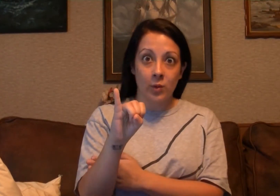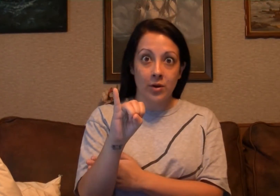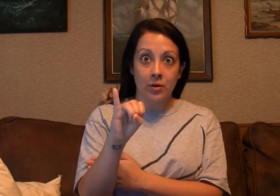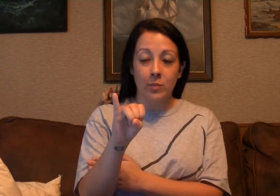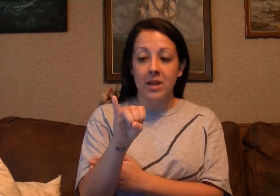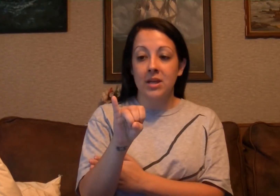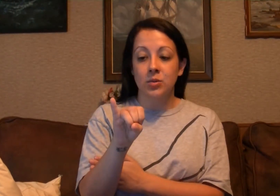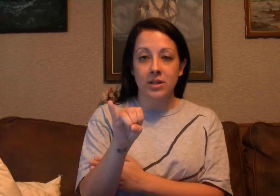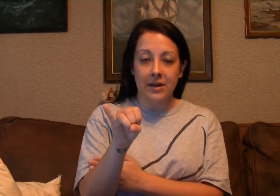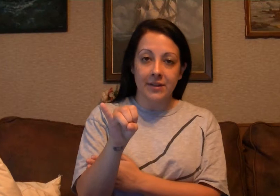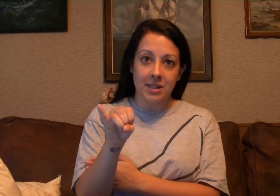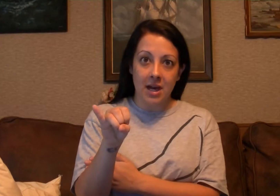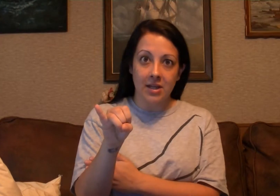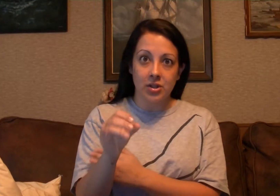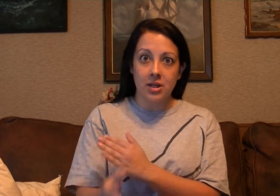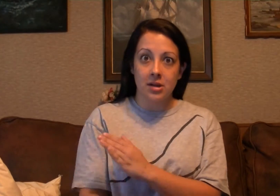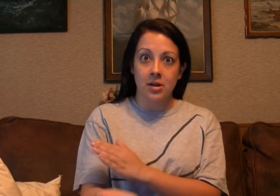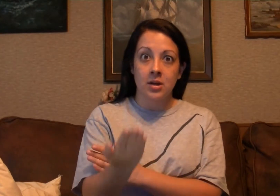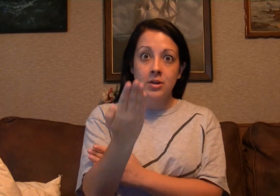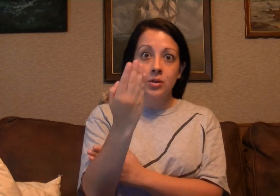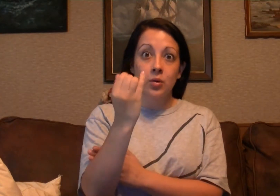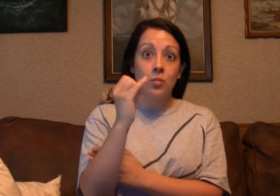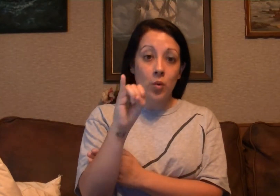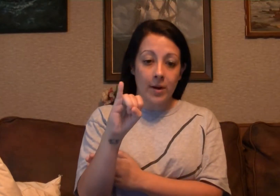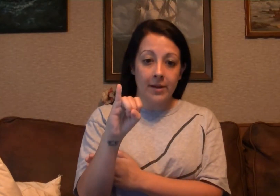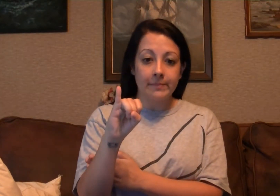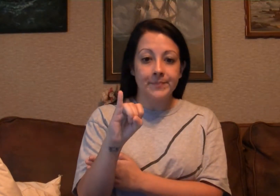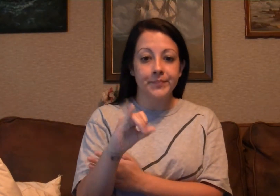your pinky swings out, that's the ing. So morning.